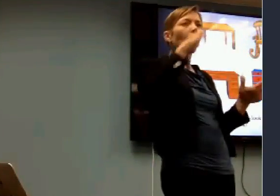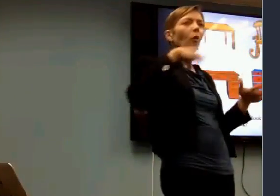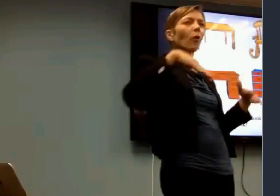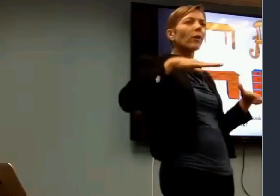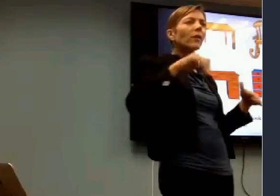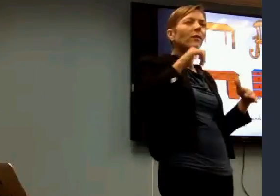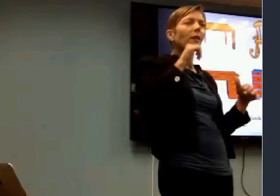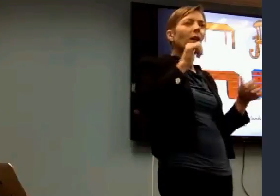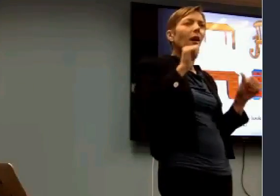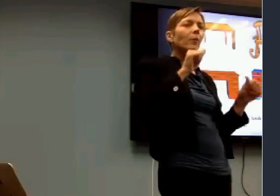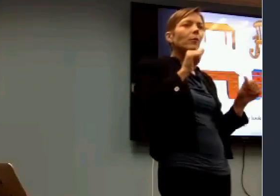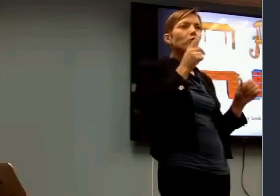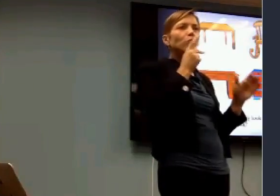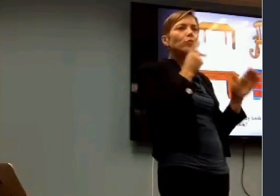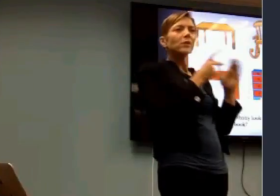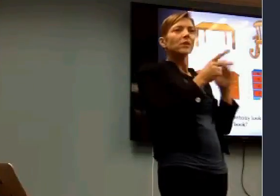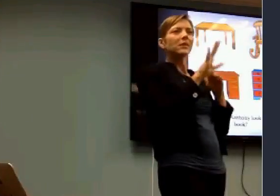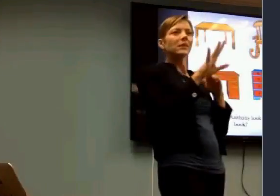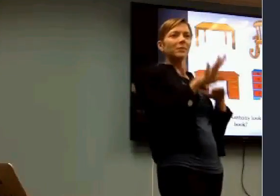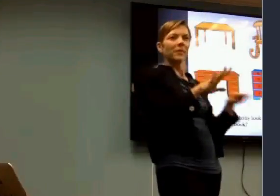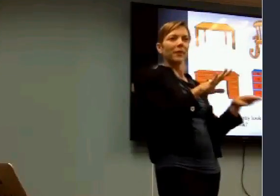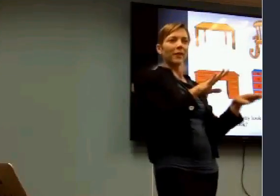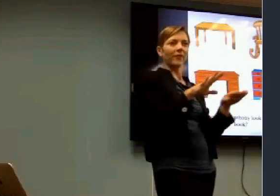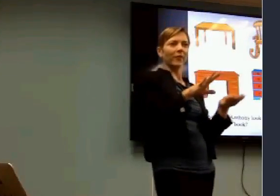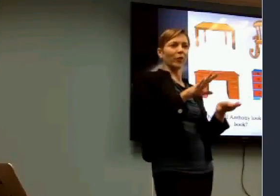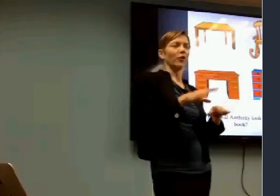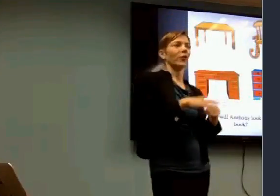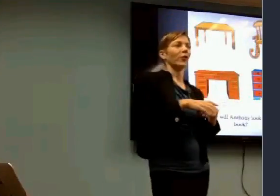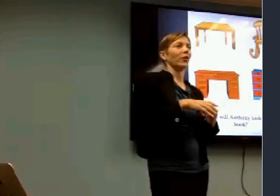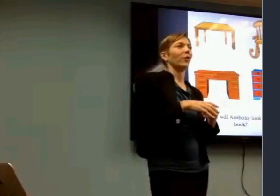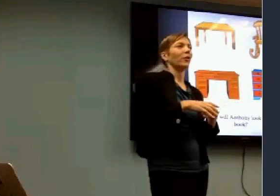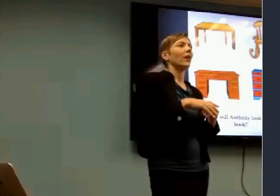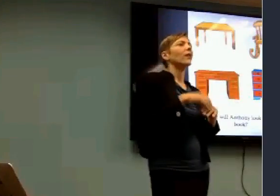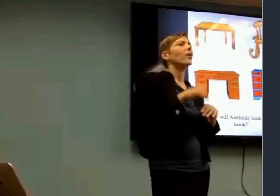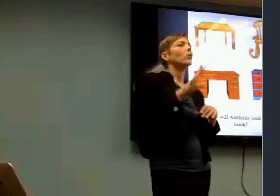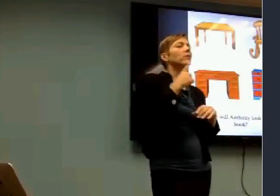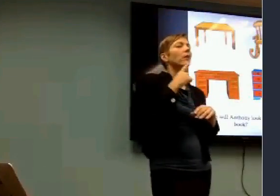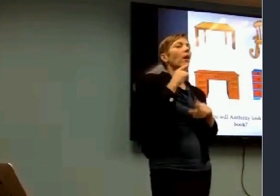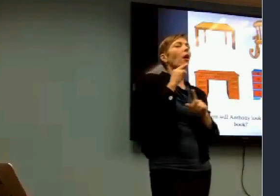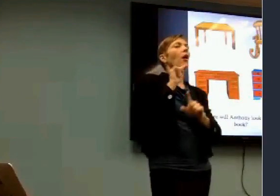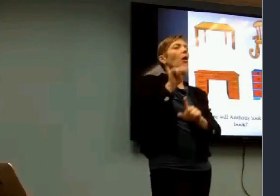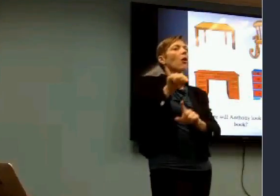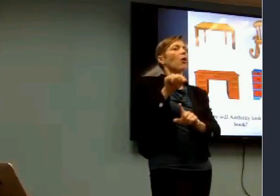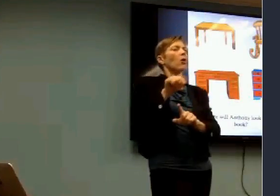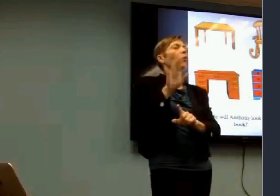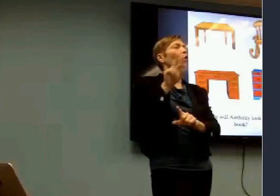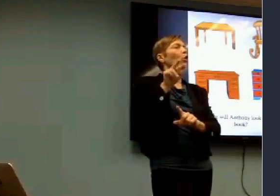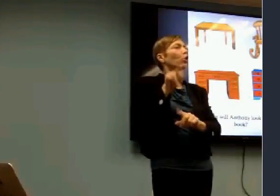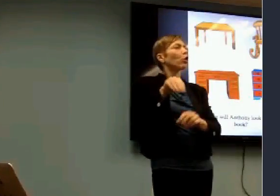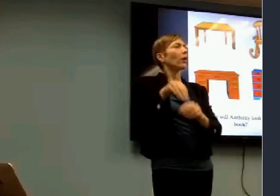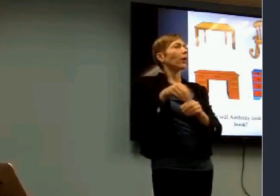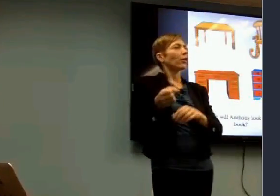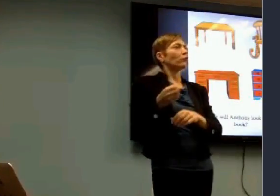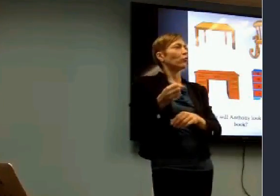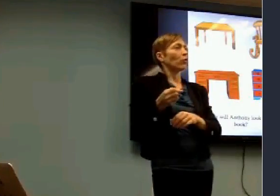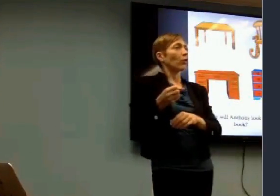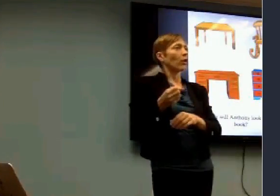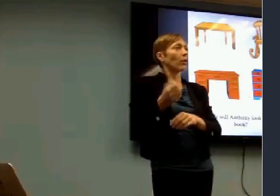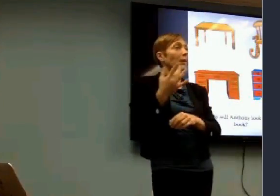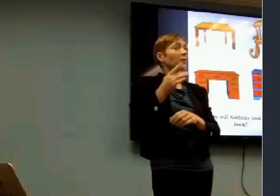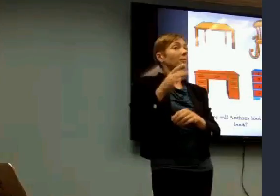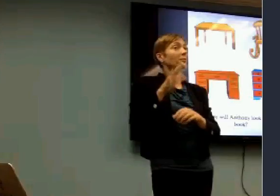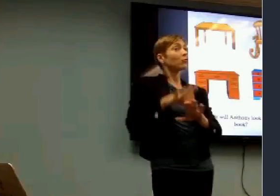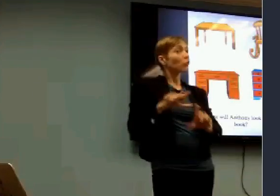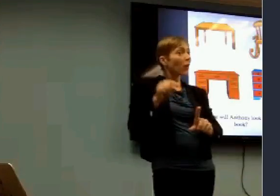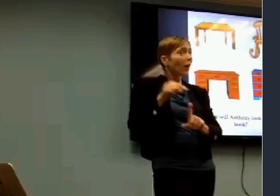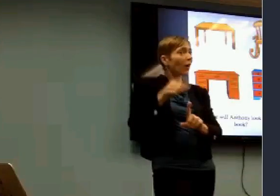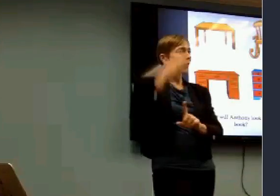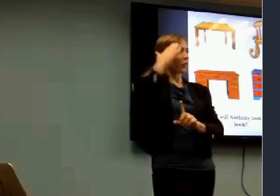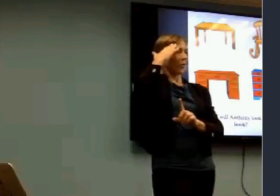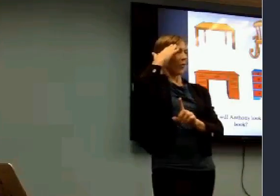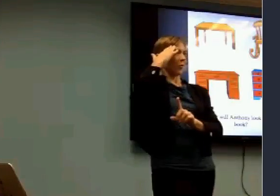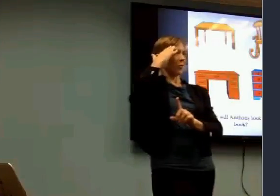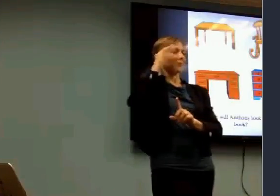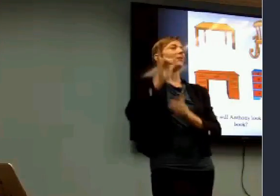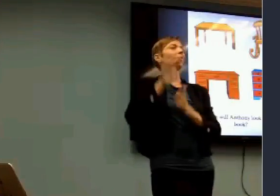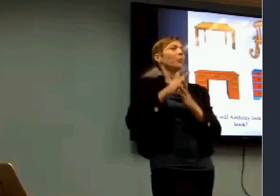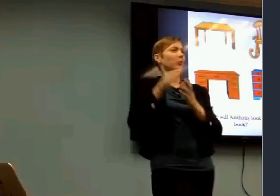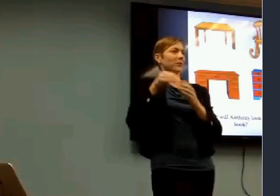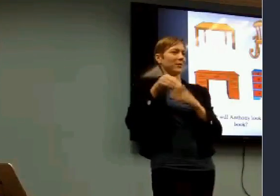But a child who doesn't know yet, who's not able to predict someone else's behavior, will say, oh, Anthony will look in the drawer, because